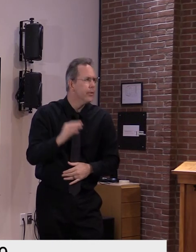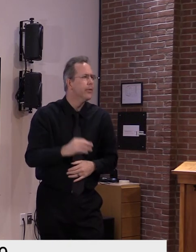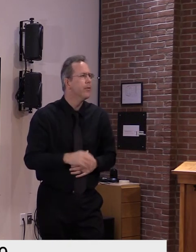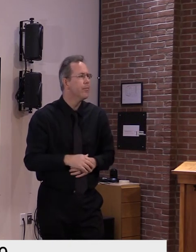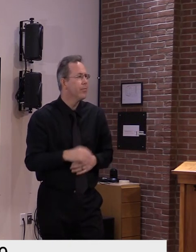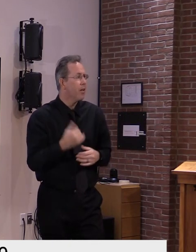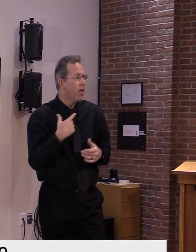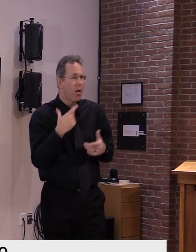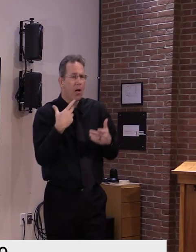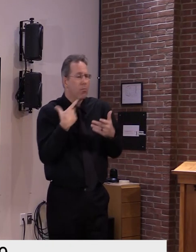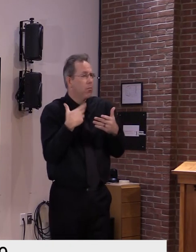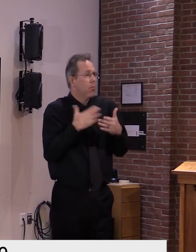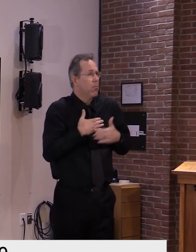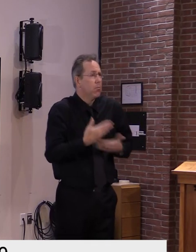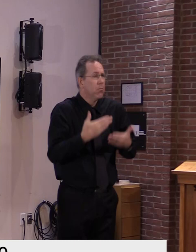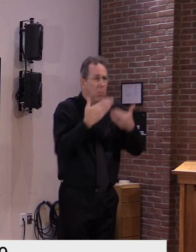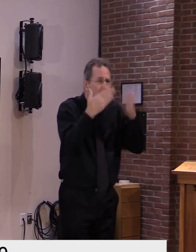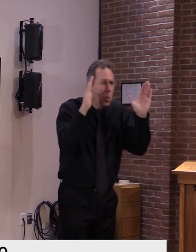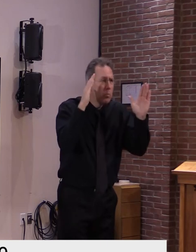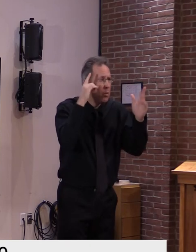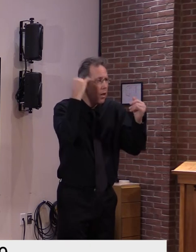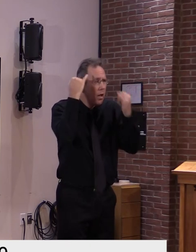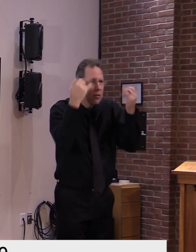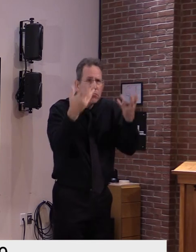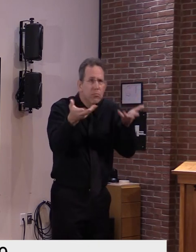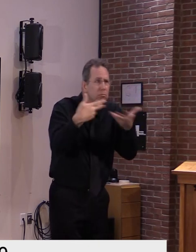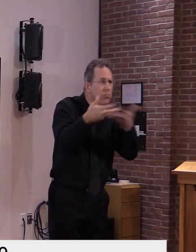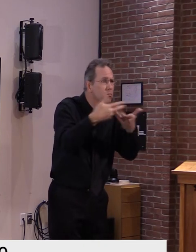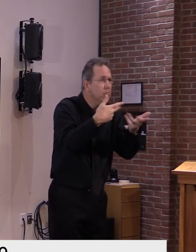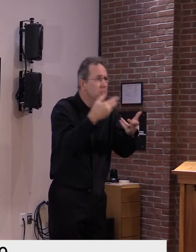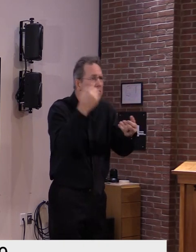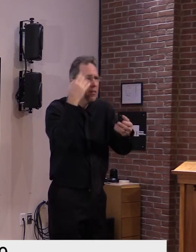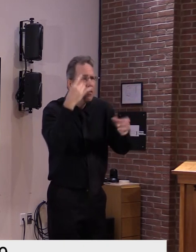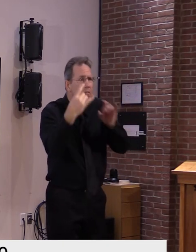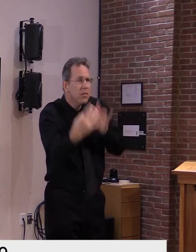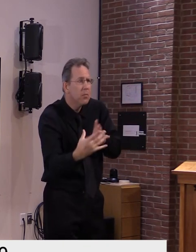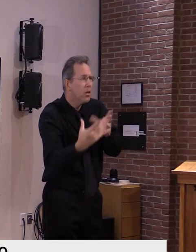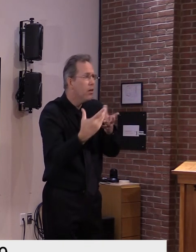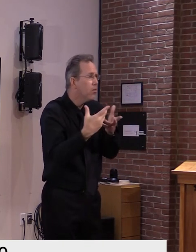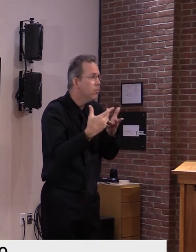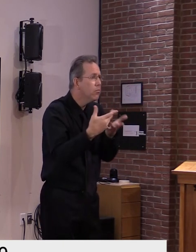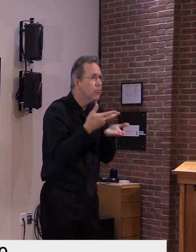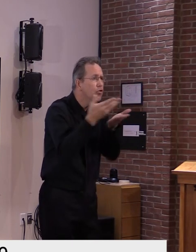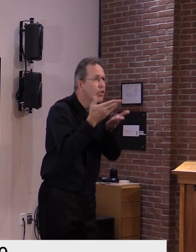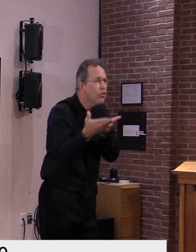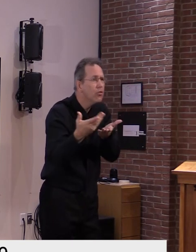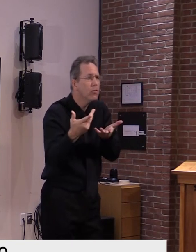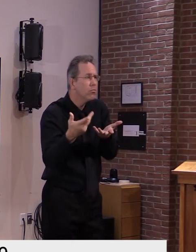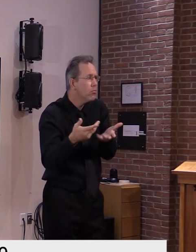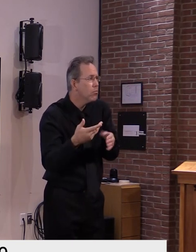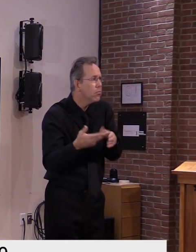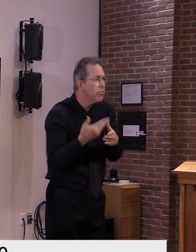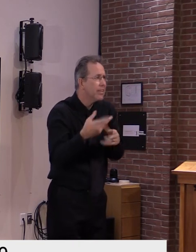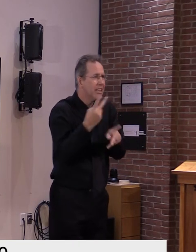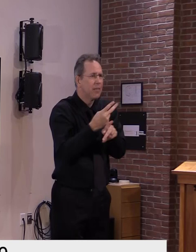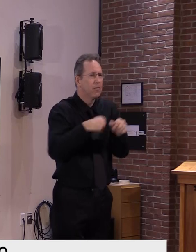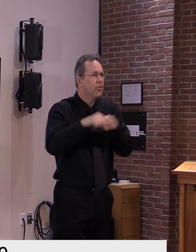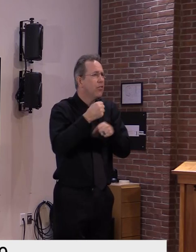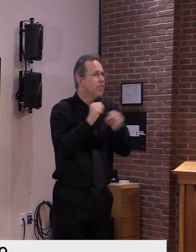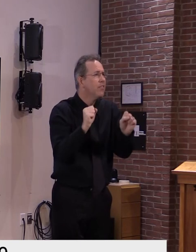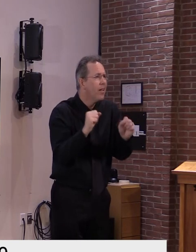care facilities, and taking care of the most vulnerable, and we'll continue to do so. And this